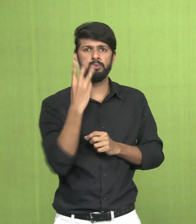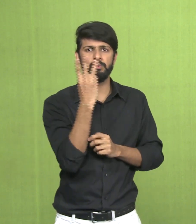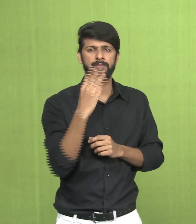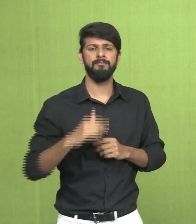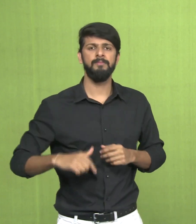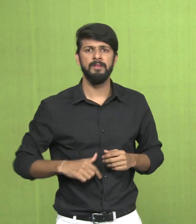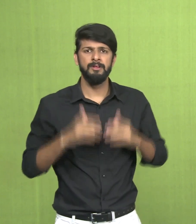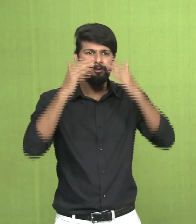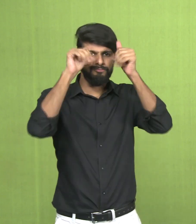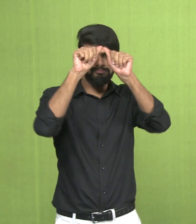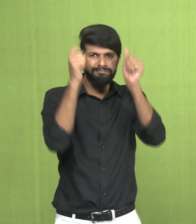Question number 3,